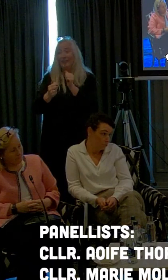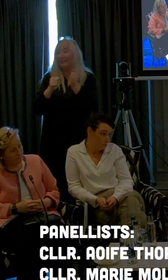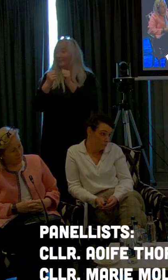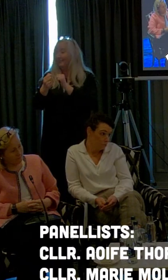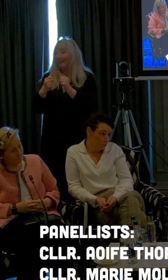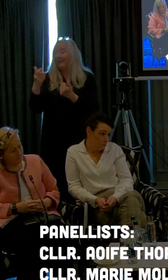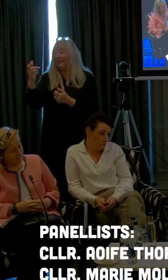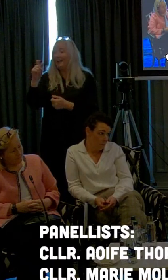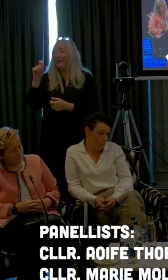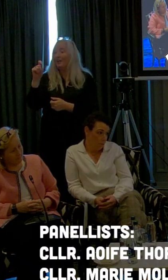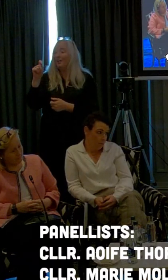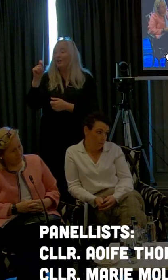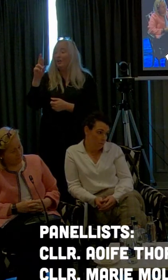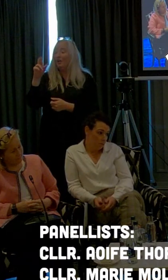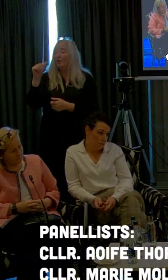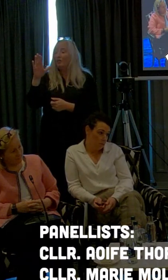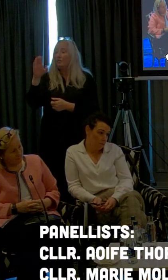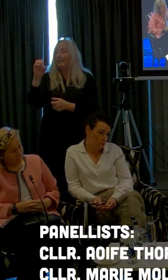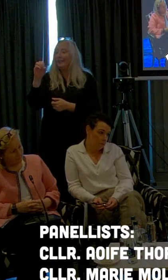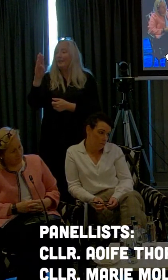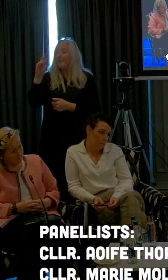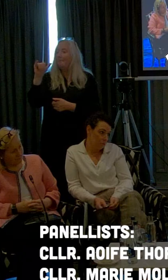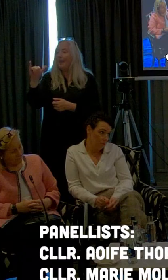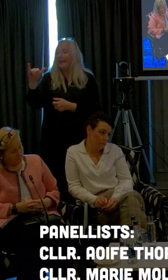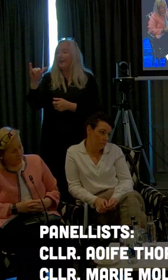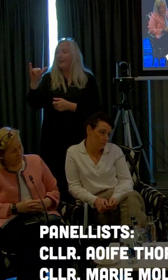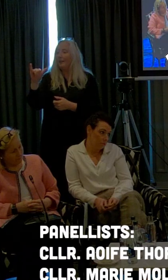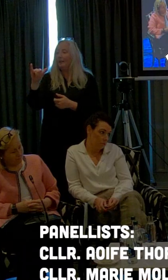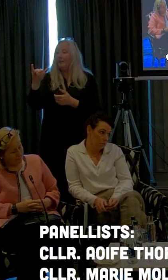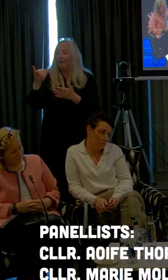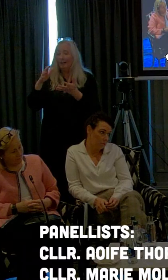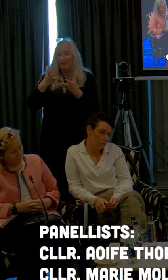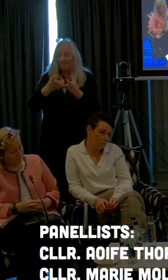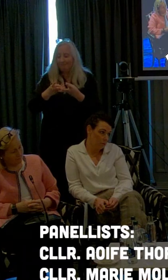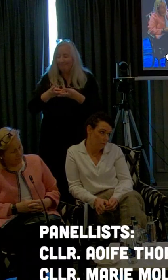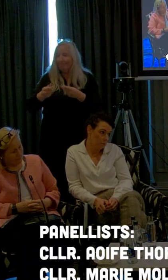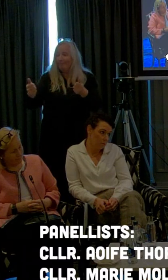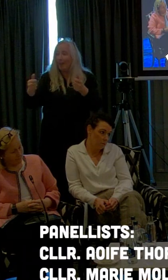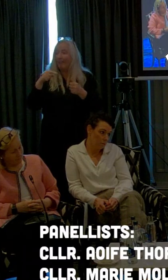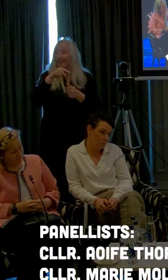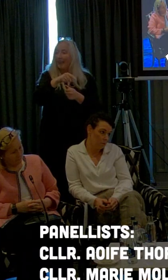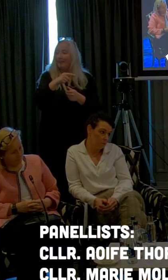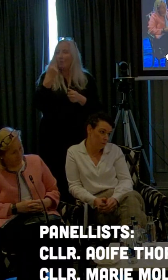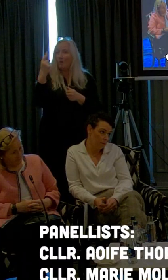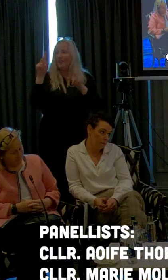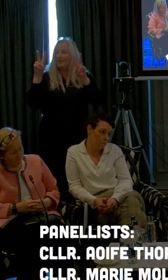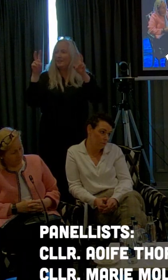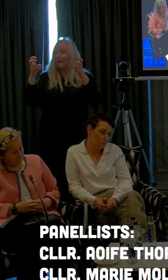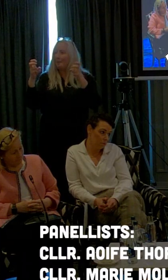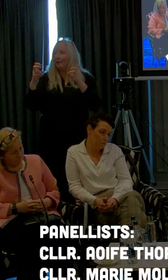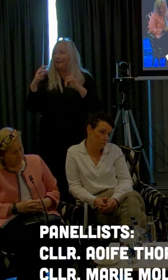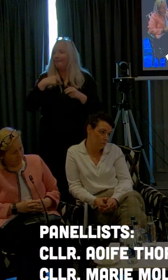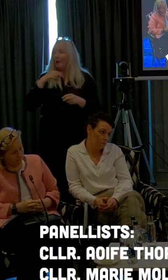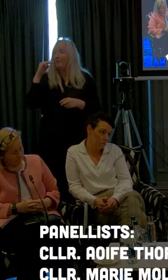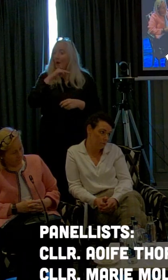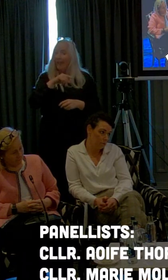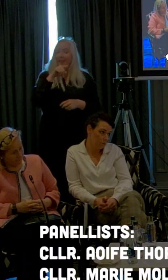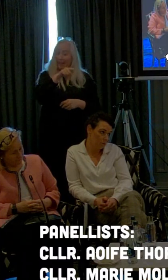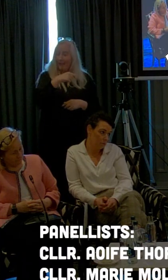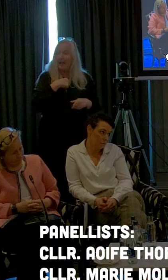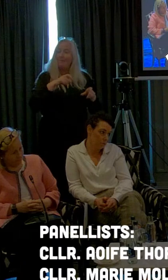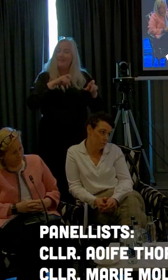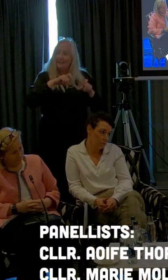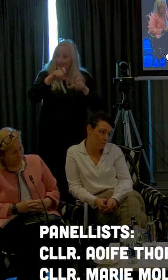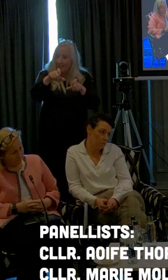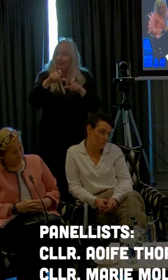Tralee Bay coastal erosion was very, very important to me. And that's something I'm still working on. And that's something that you just